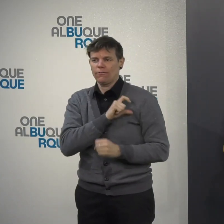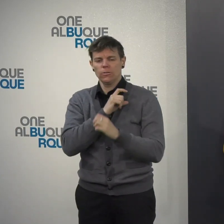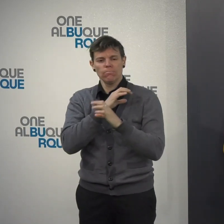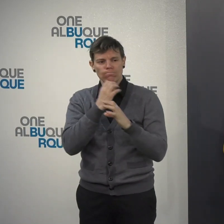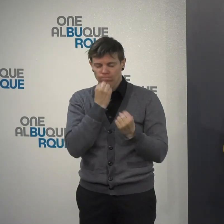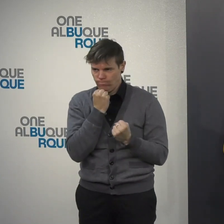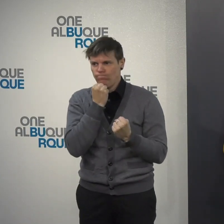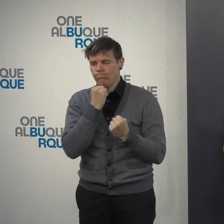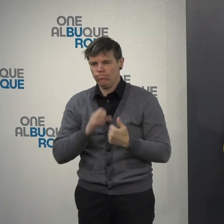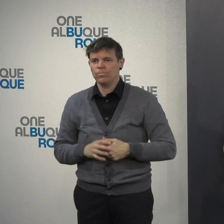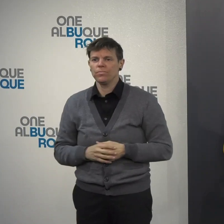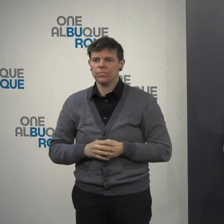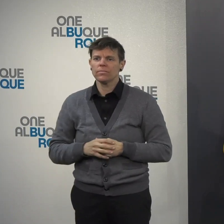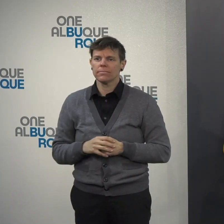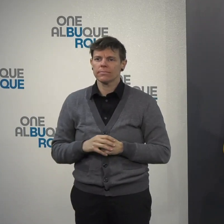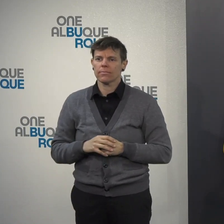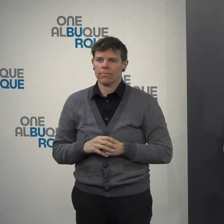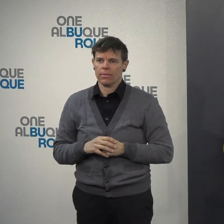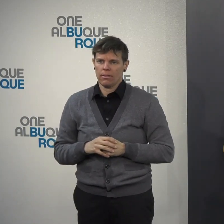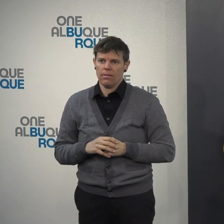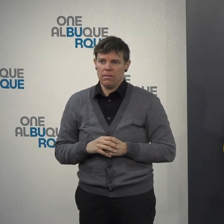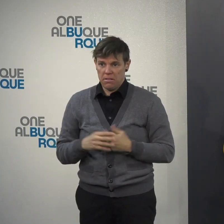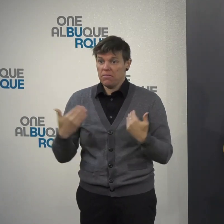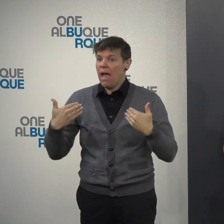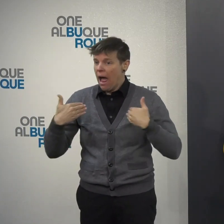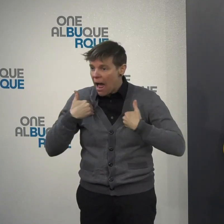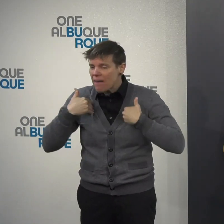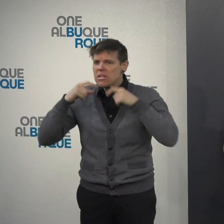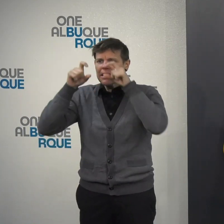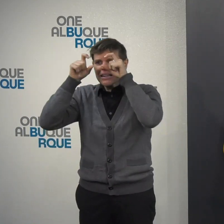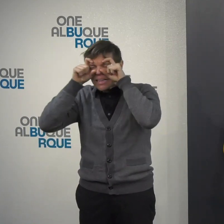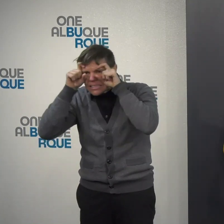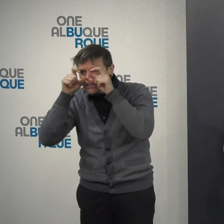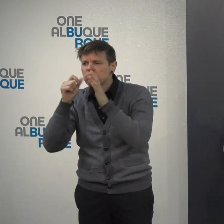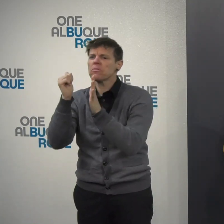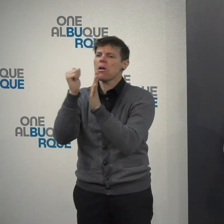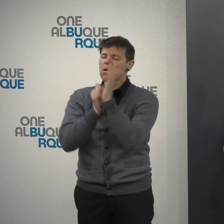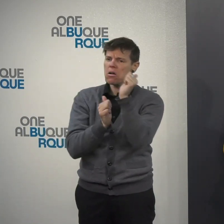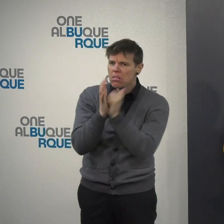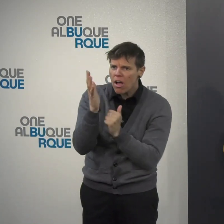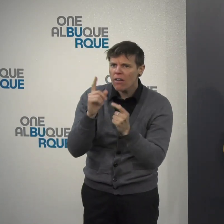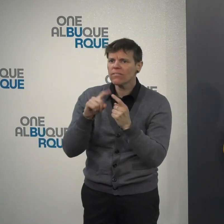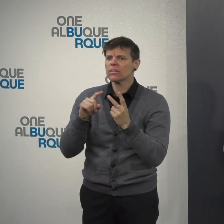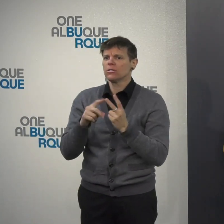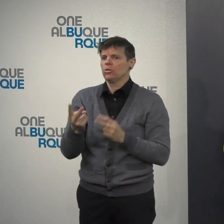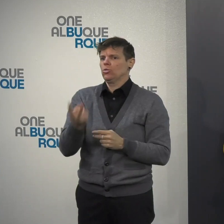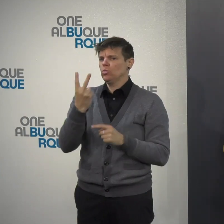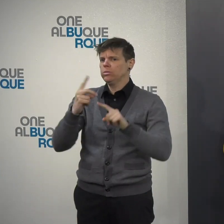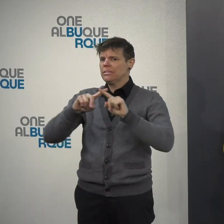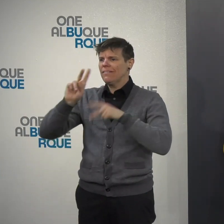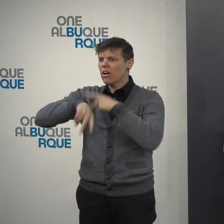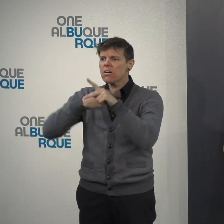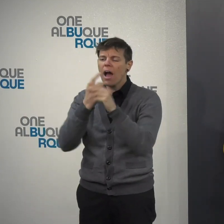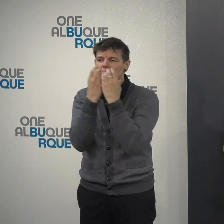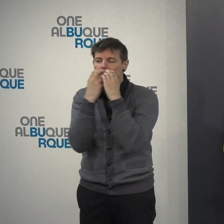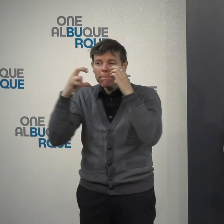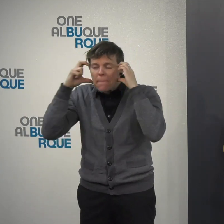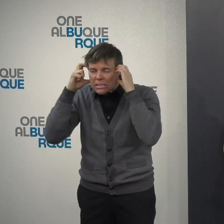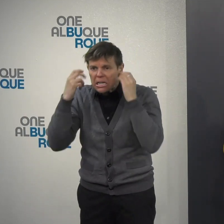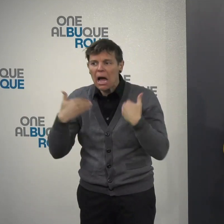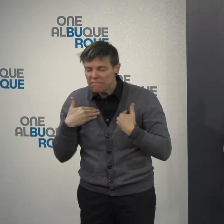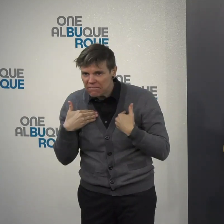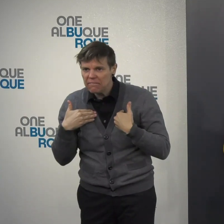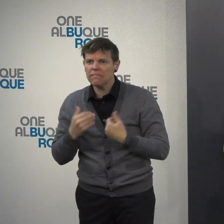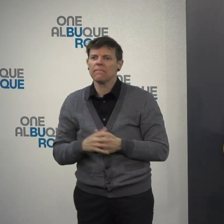can, whether it's the safety glasses, gloves, 2 types of masks, and hand sanitizer that have been issued to all of them. We're using the medical